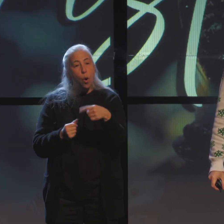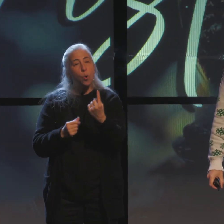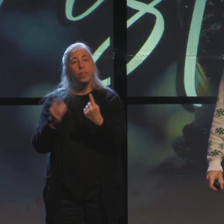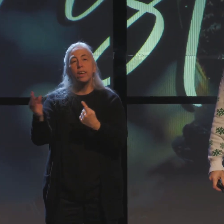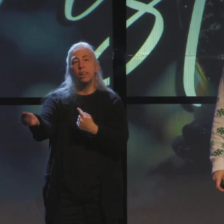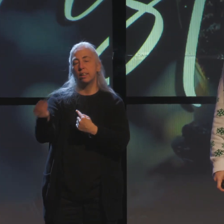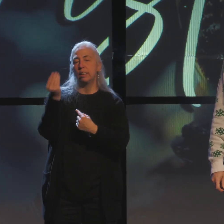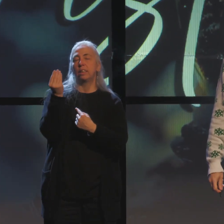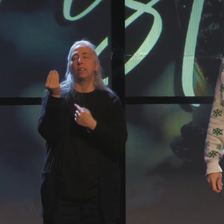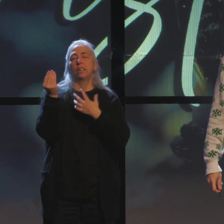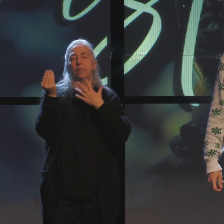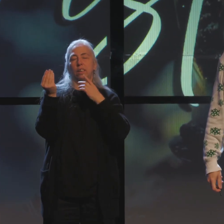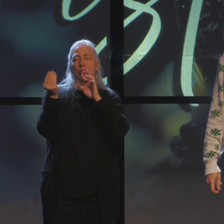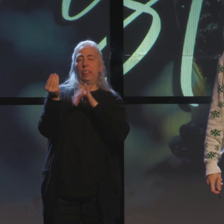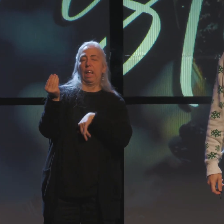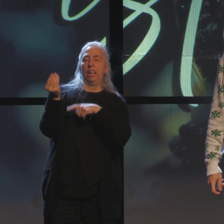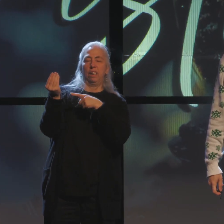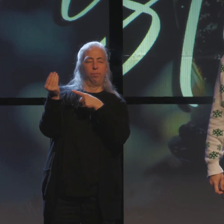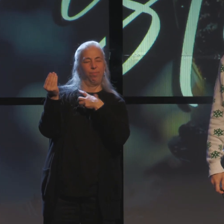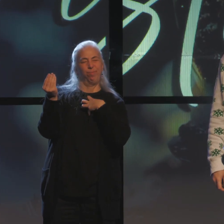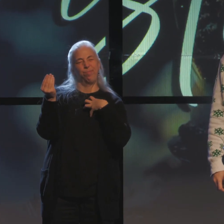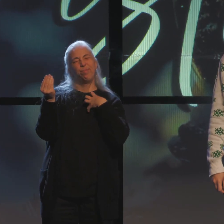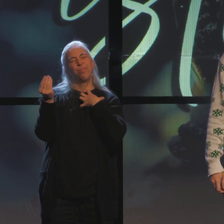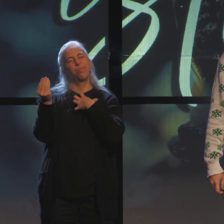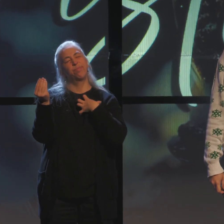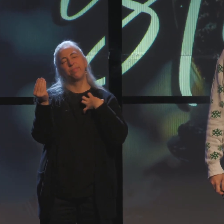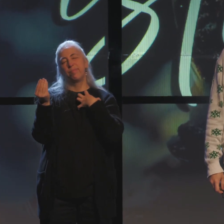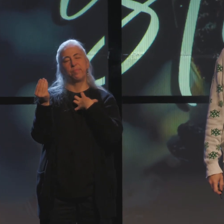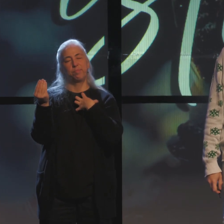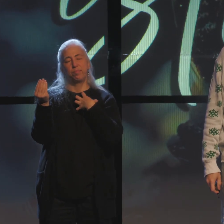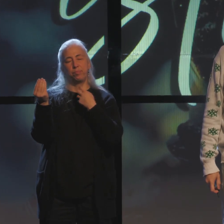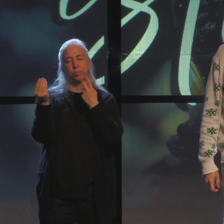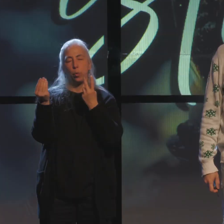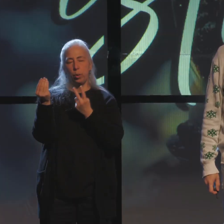hold what it is. All the uncertainty of it.